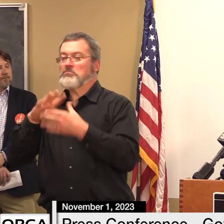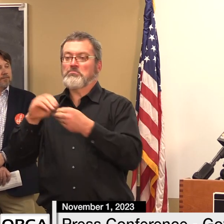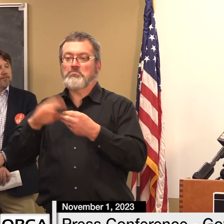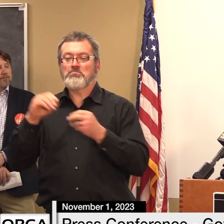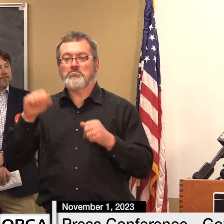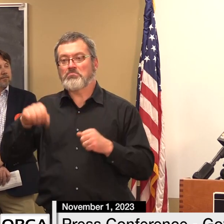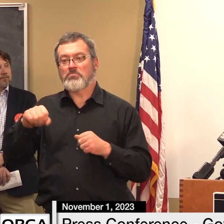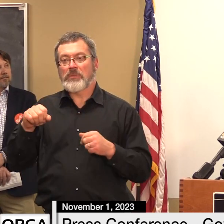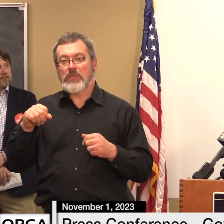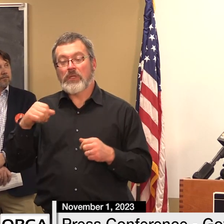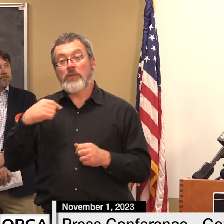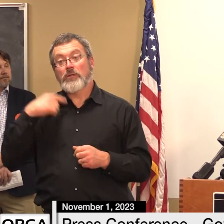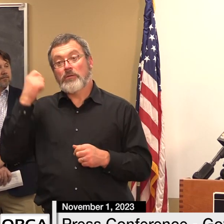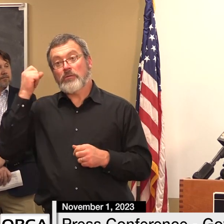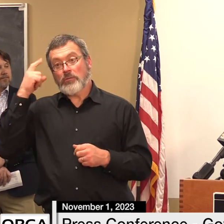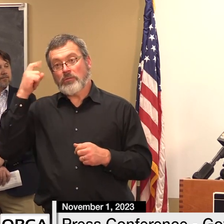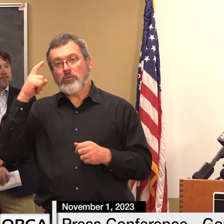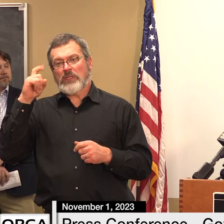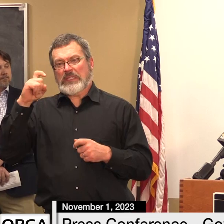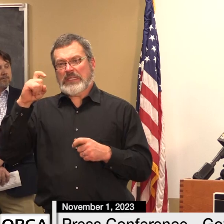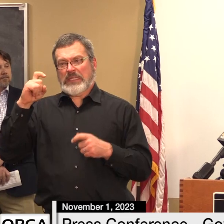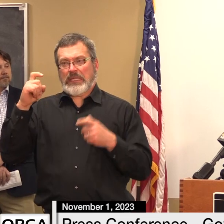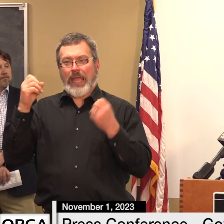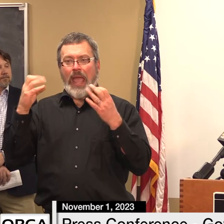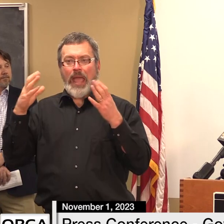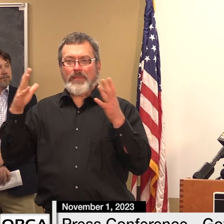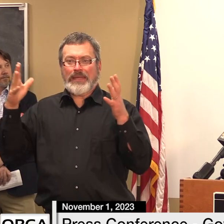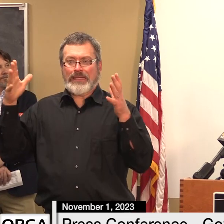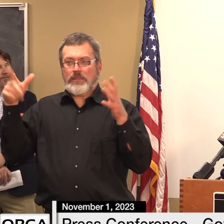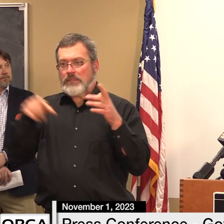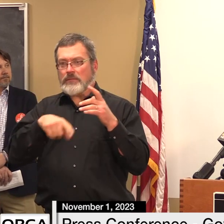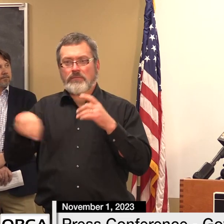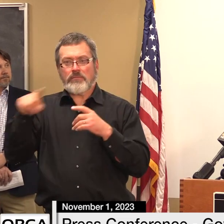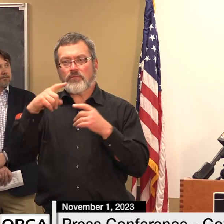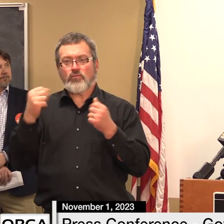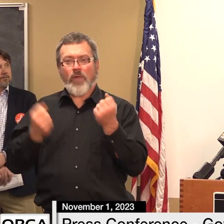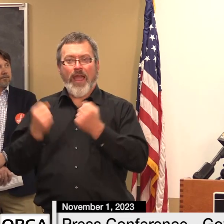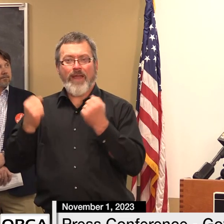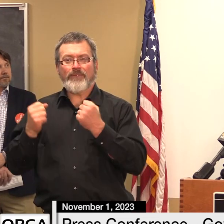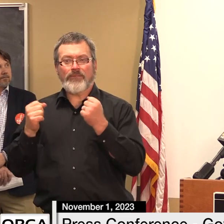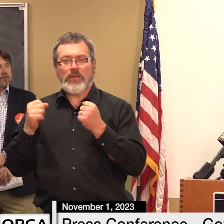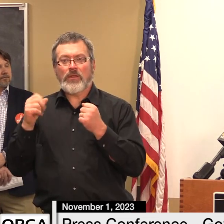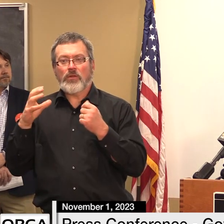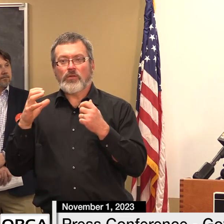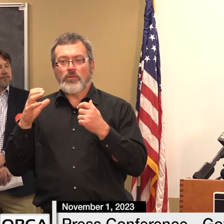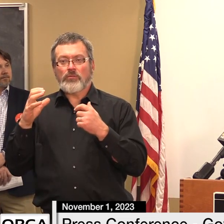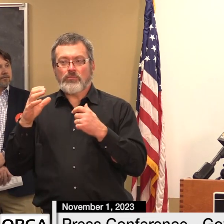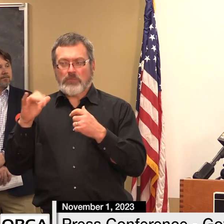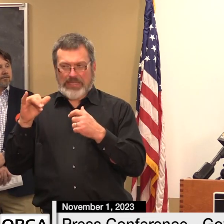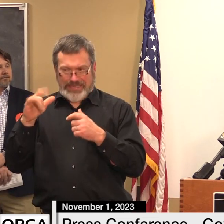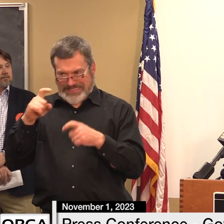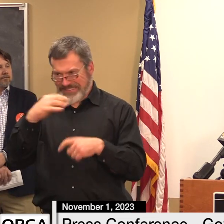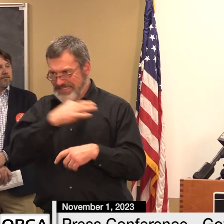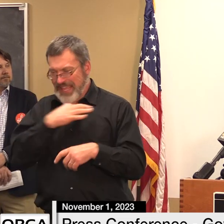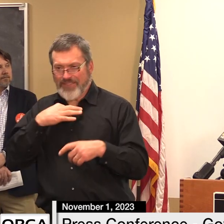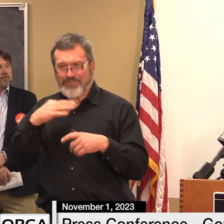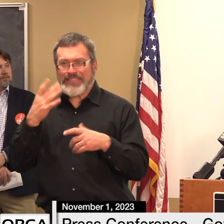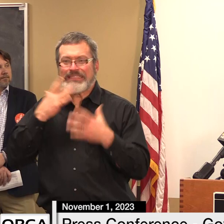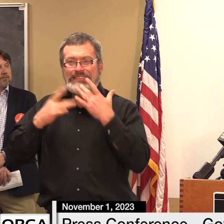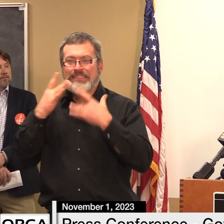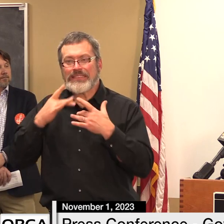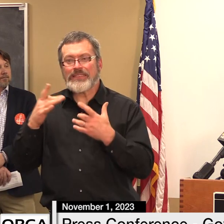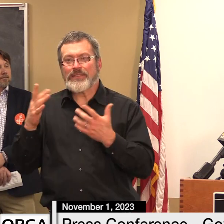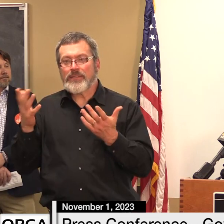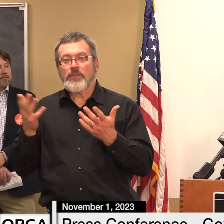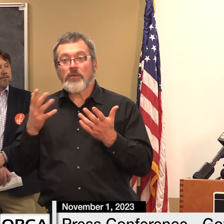there's a reduction in the number of people that we want to fill jobs for in the state police. We also understand people like to drive